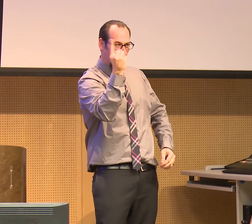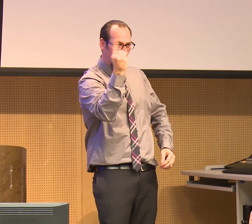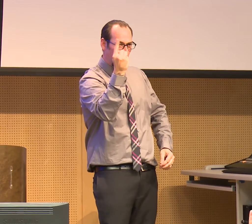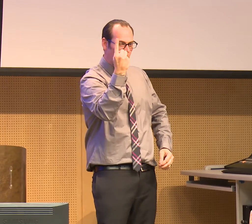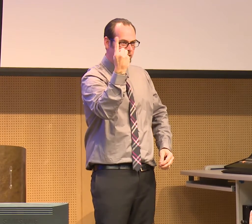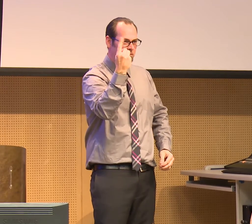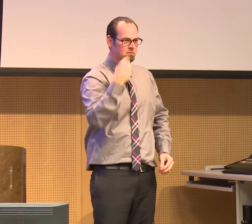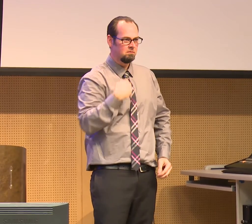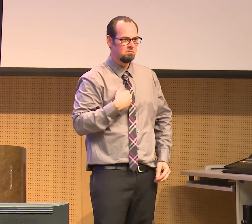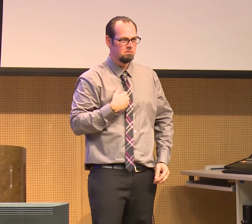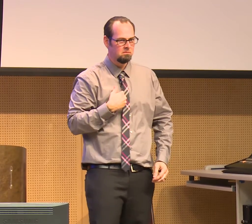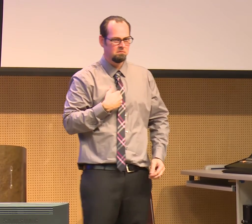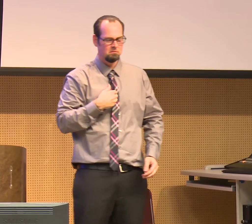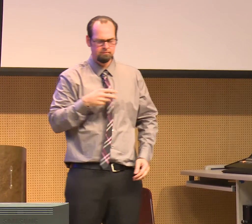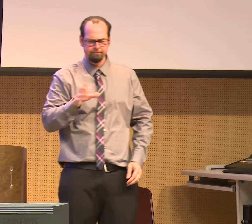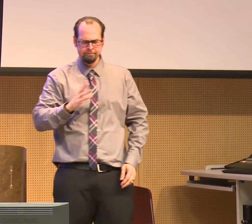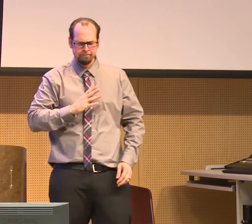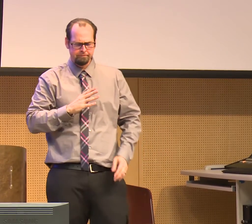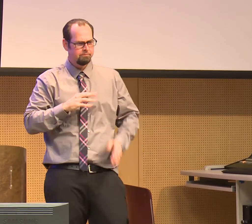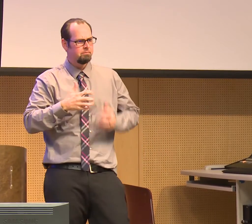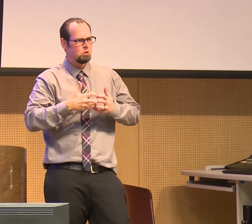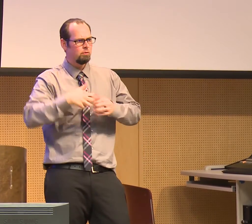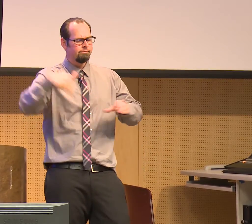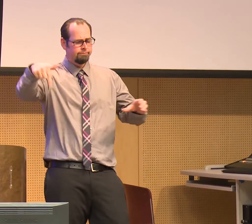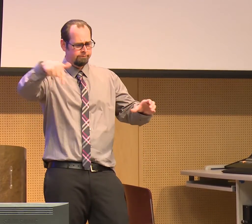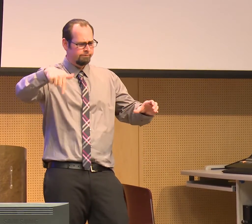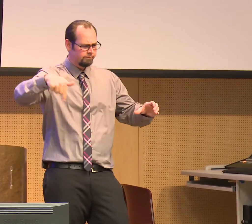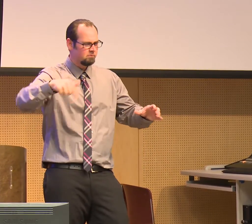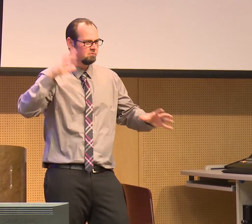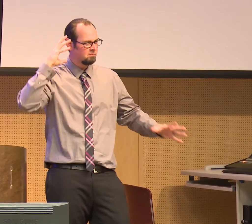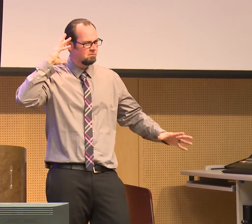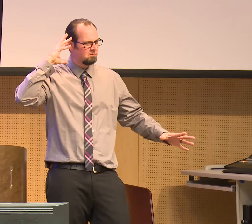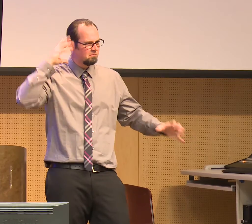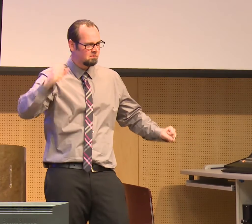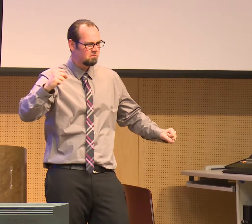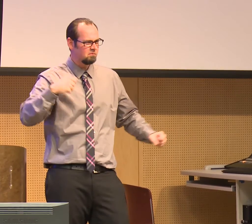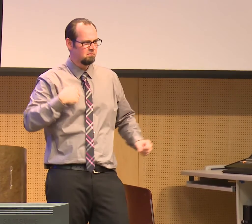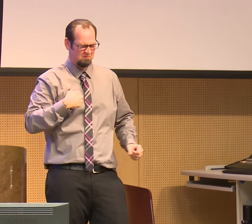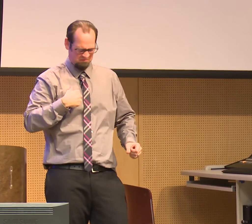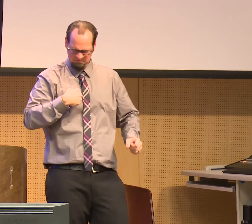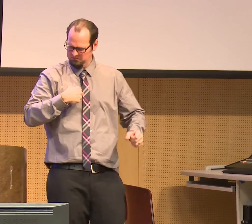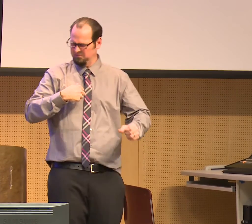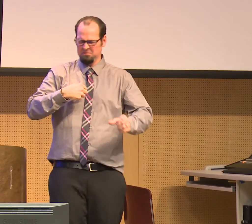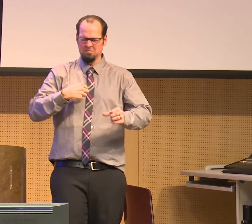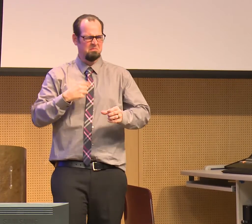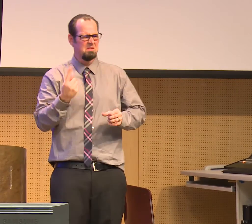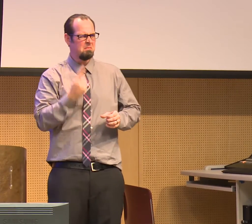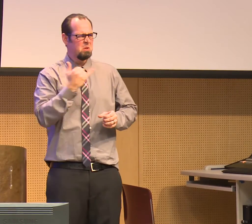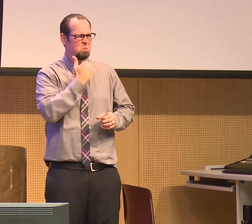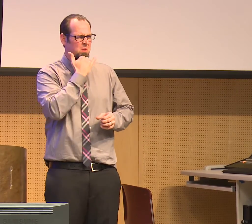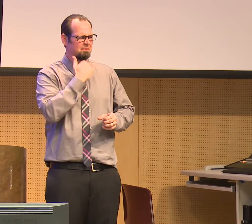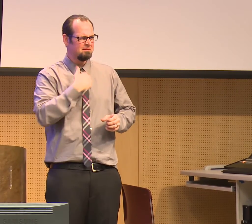out, you think the machine's running well. It's loud, though, and you think something's